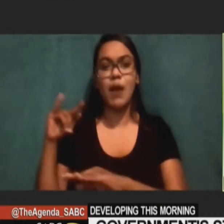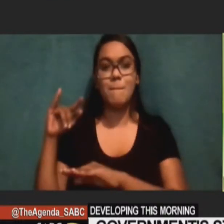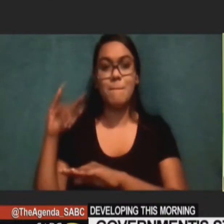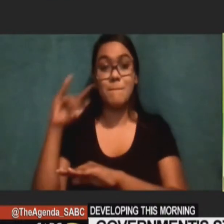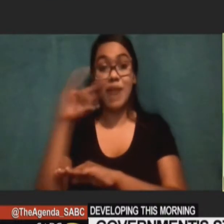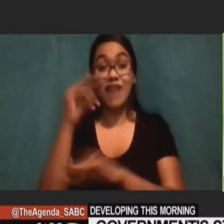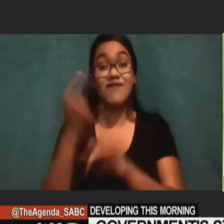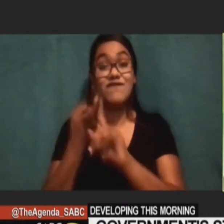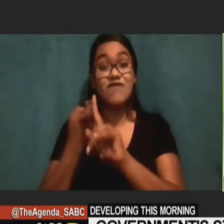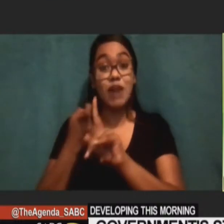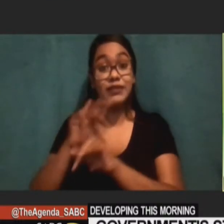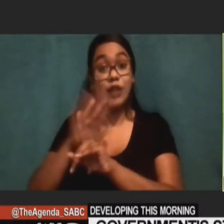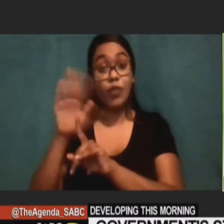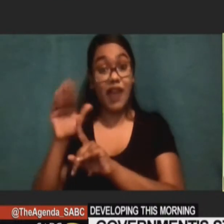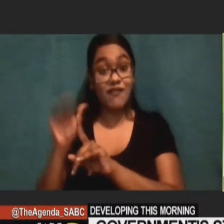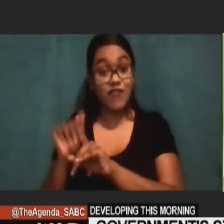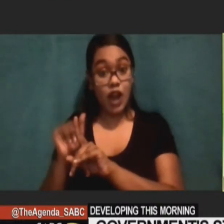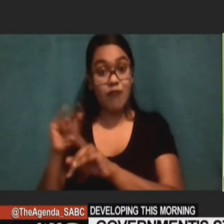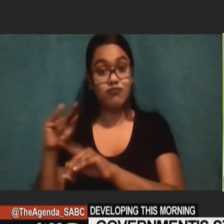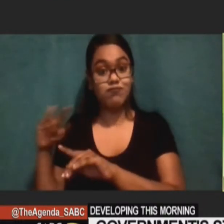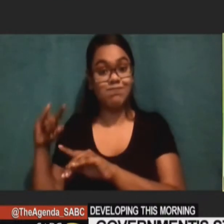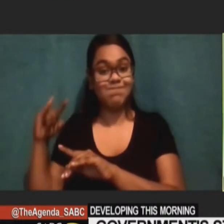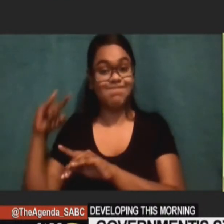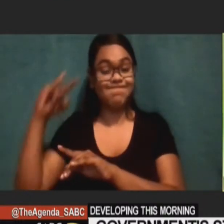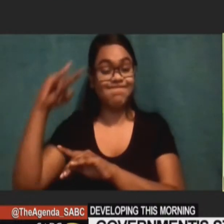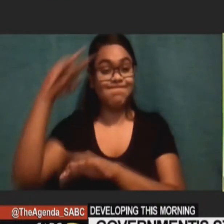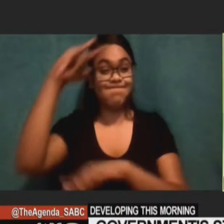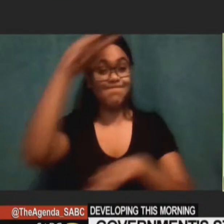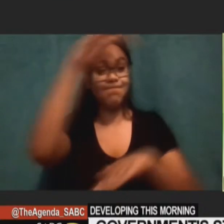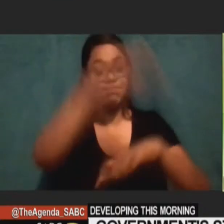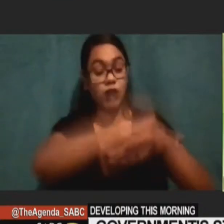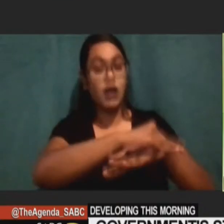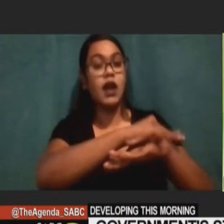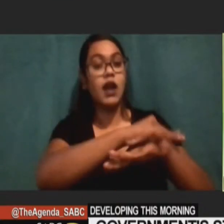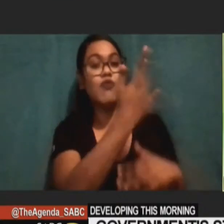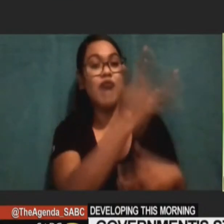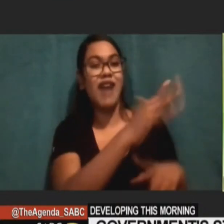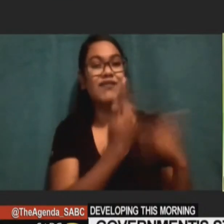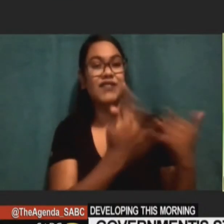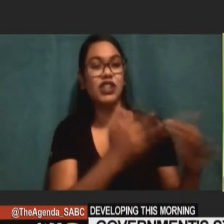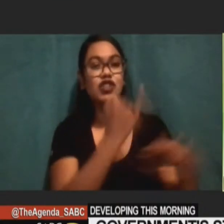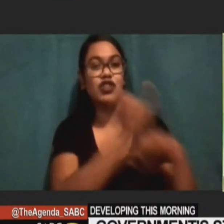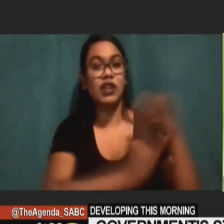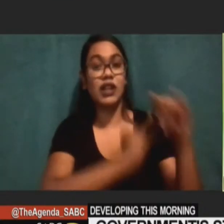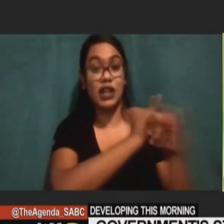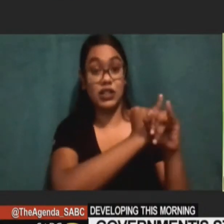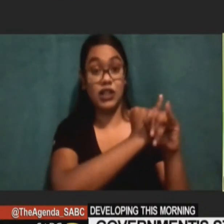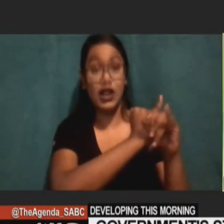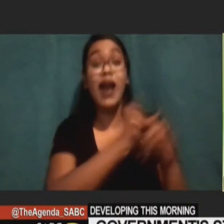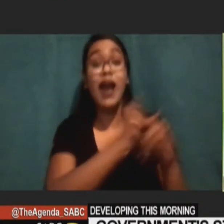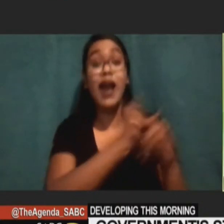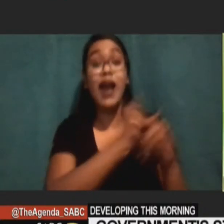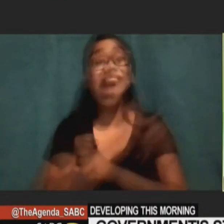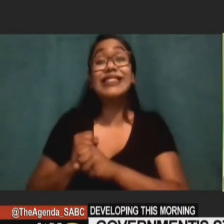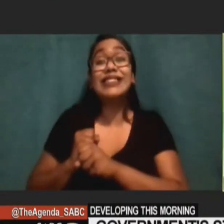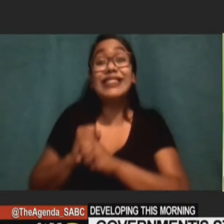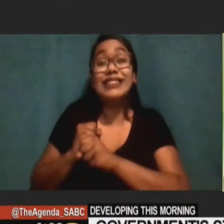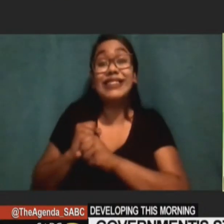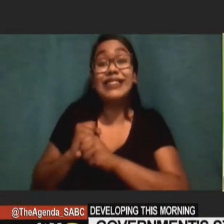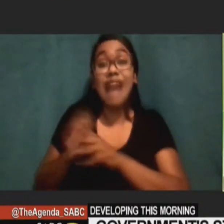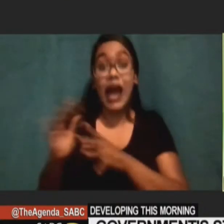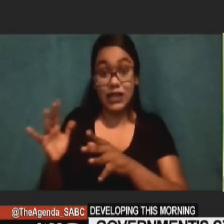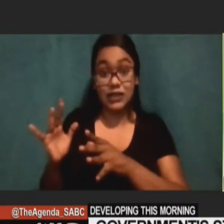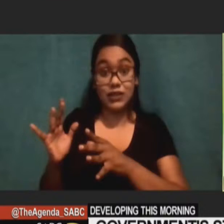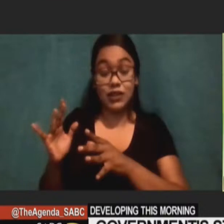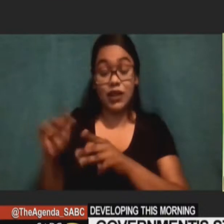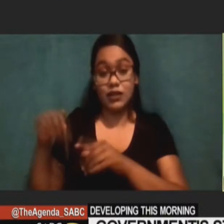Africa to Mauritius. When it was airborne en route